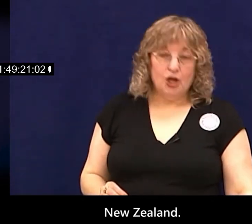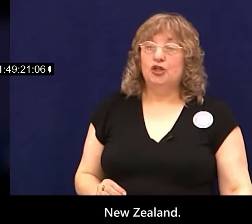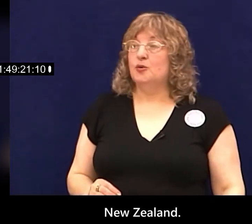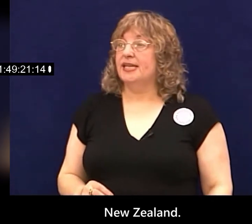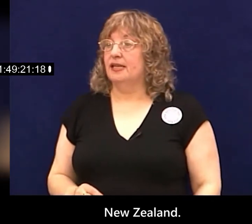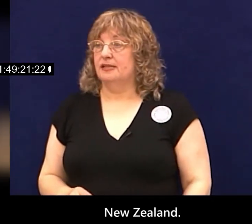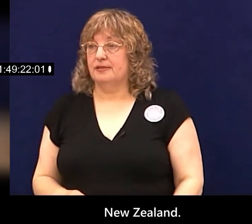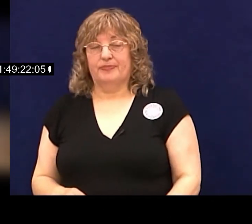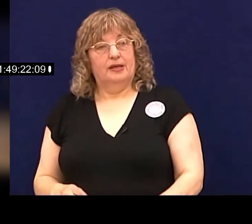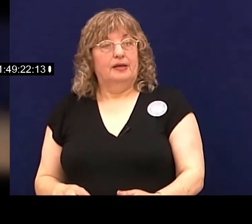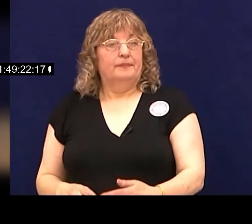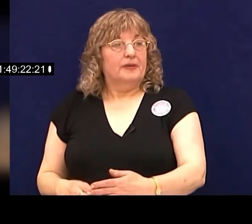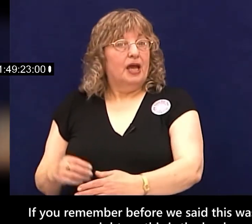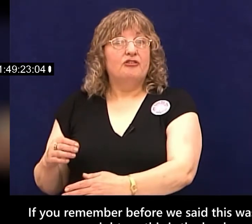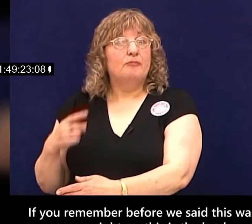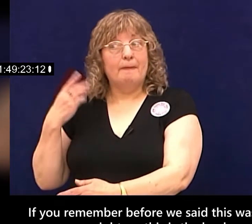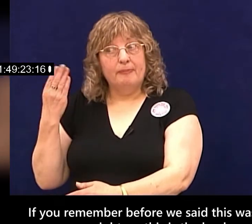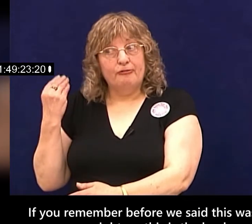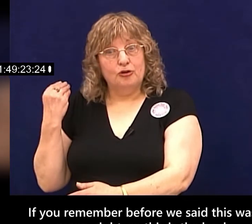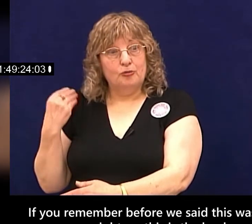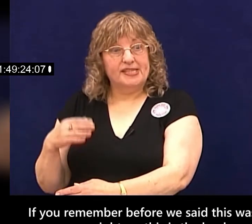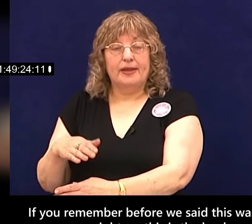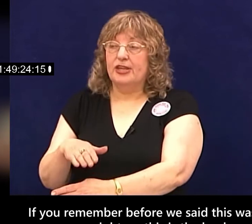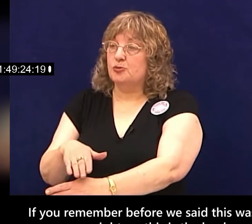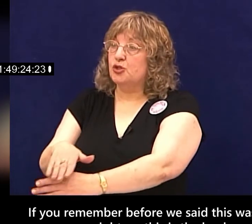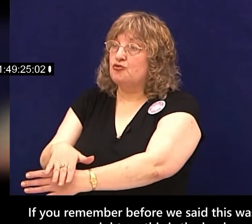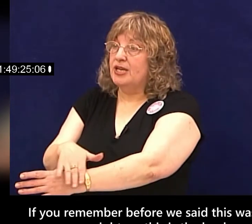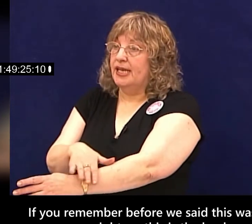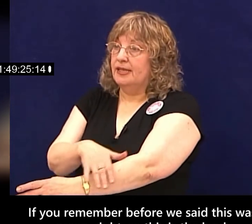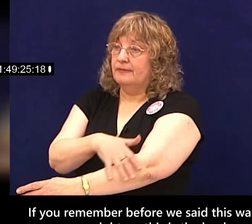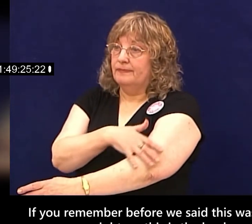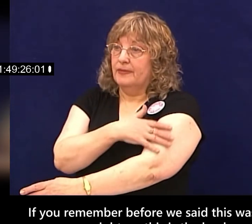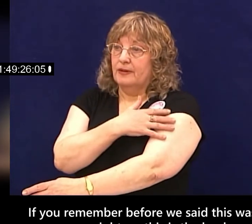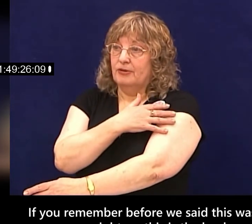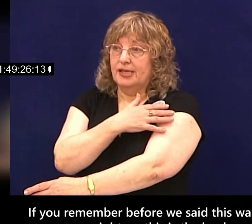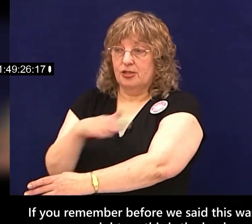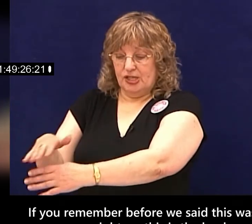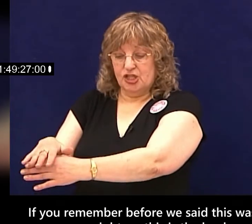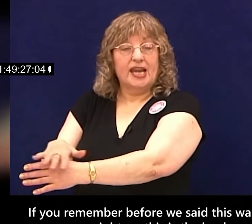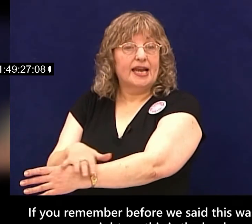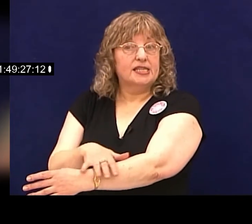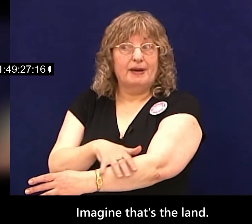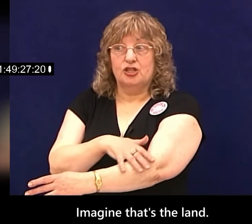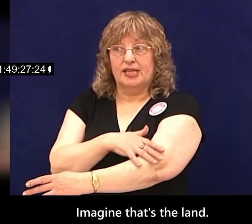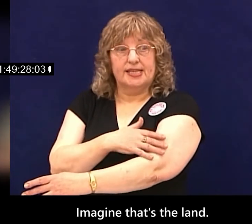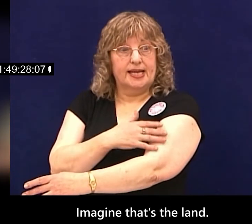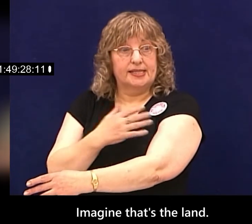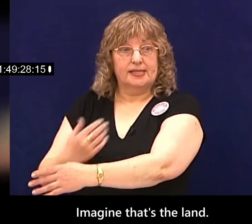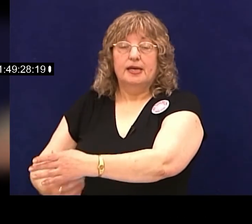New Zealand. If you remember before, we said this was green, right? So this is the land. Imagine that's the land.